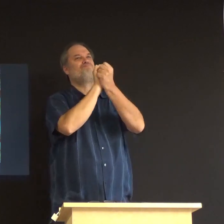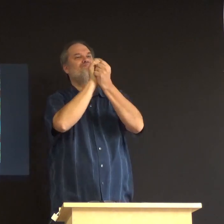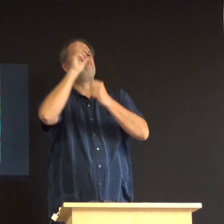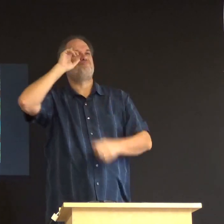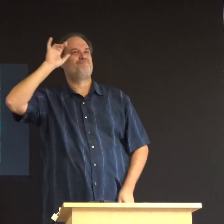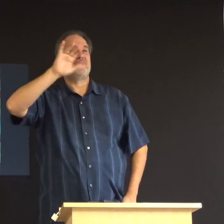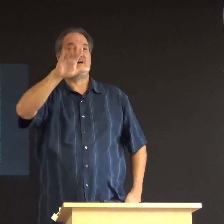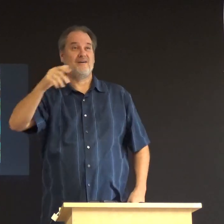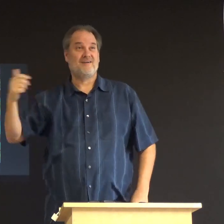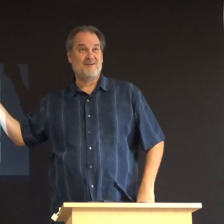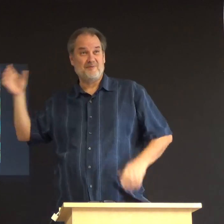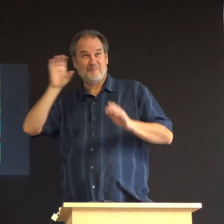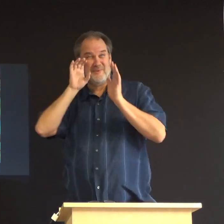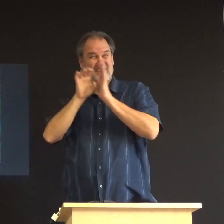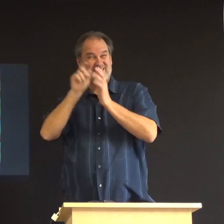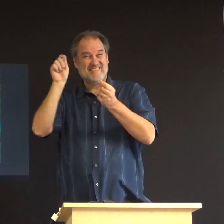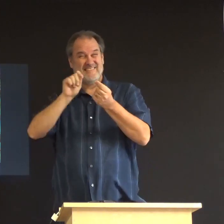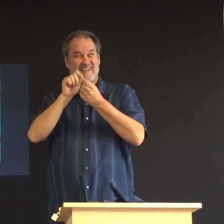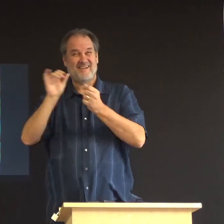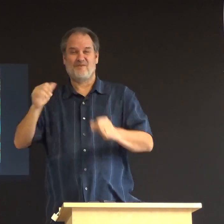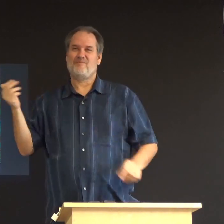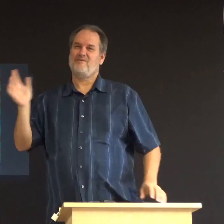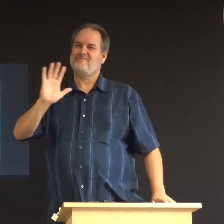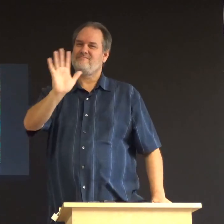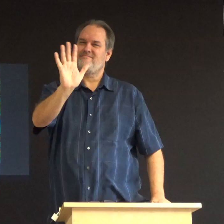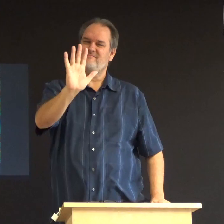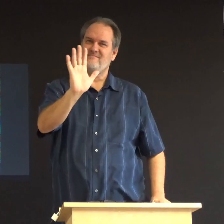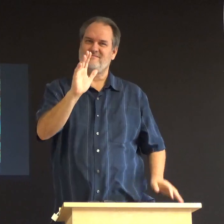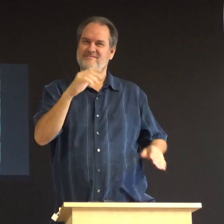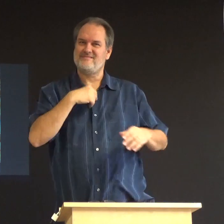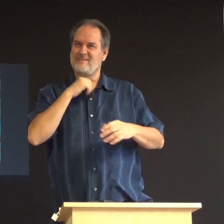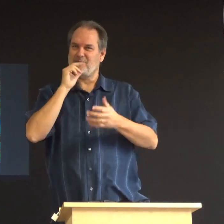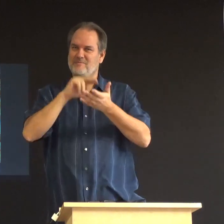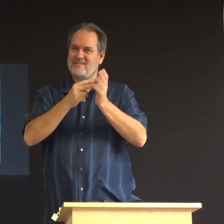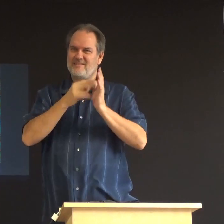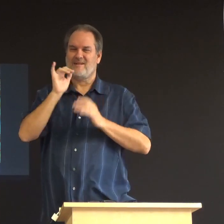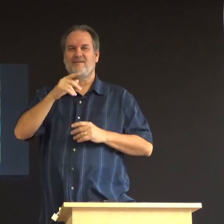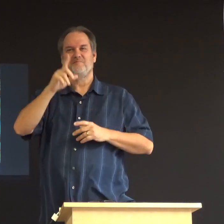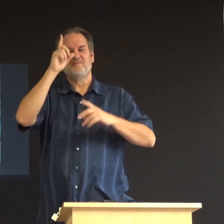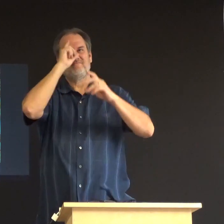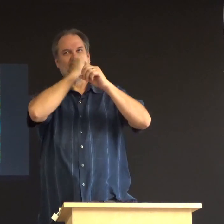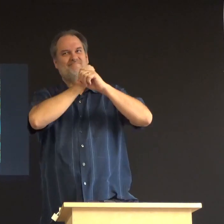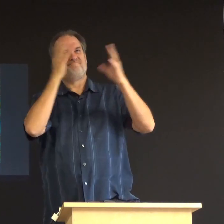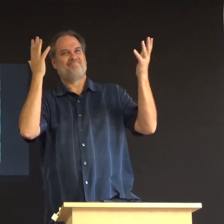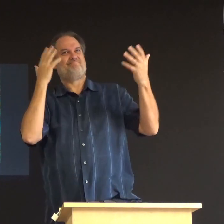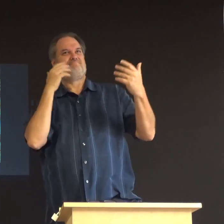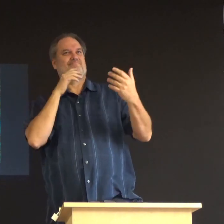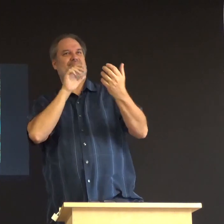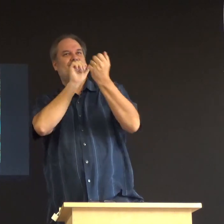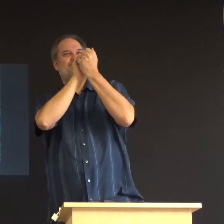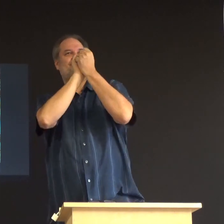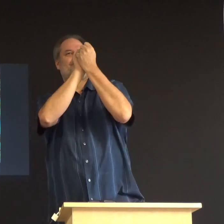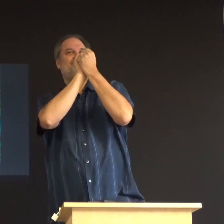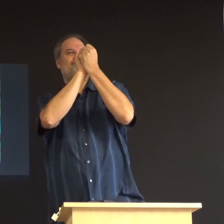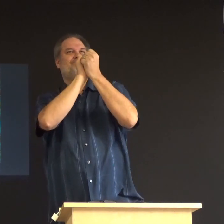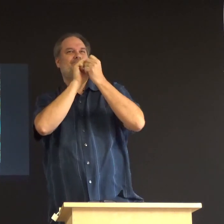Elders or whatever. The picture is not exact, okay? I don't want to try to misinterpret. This is not an exact